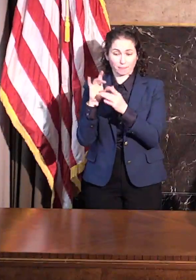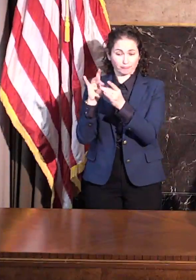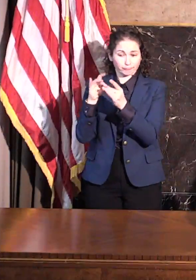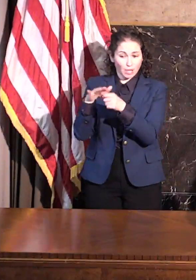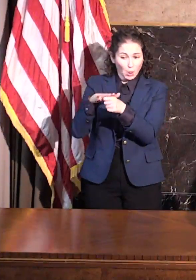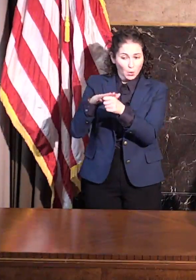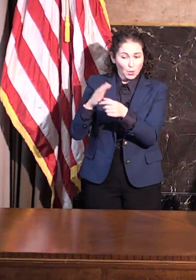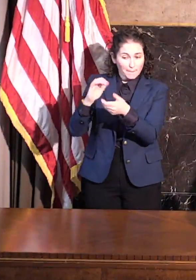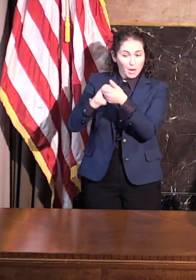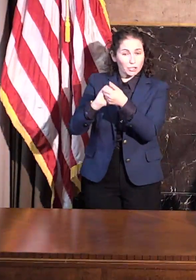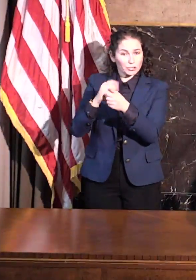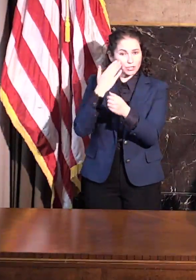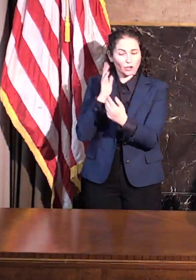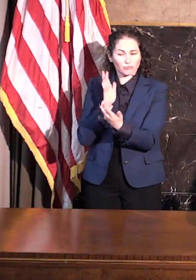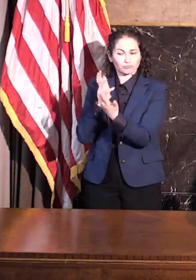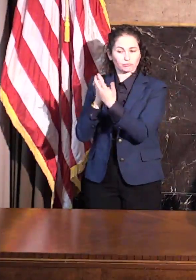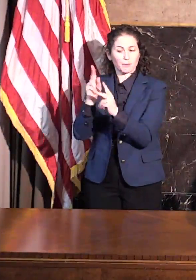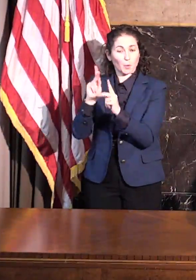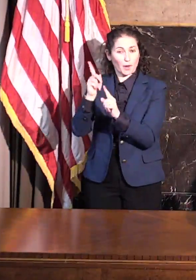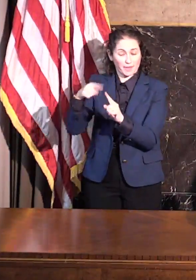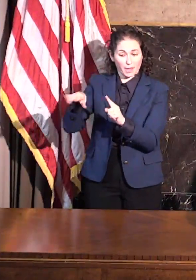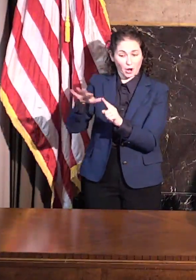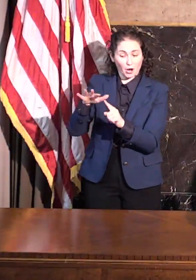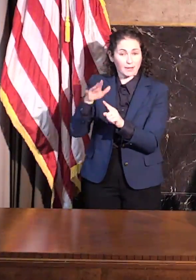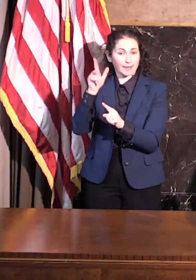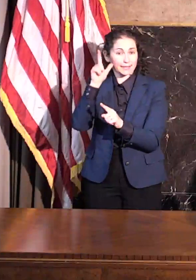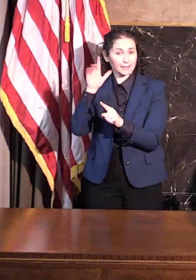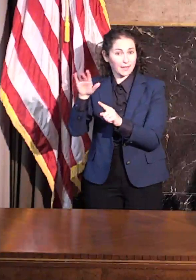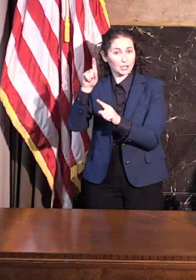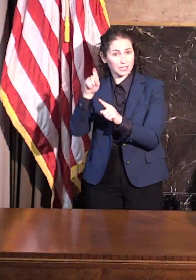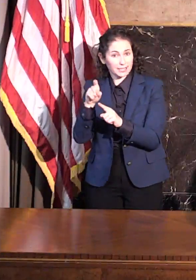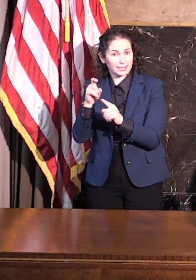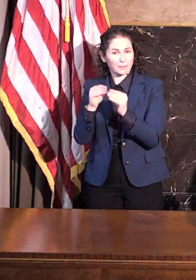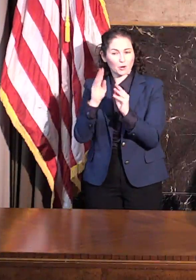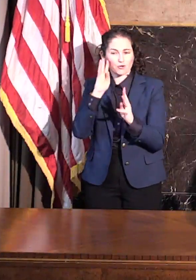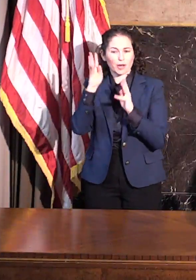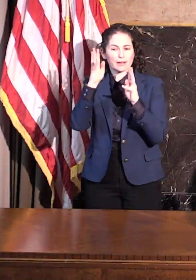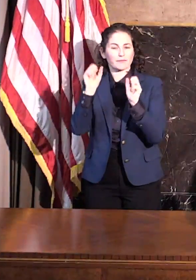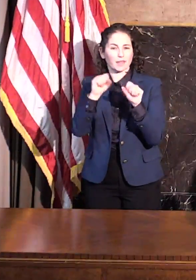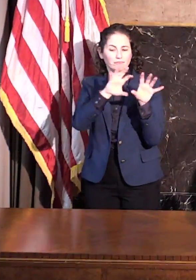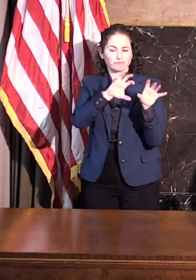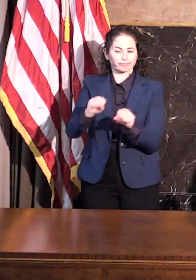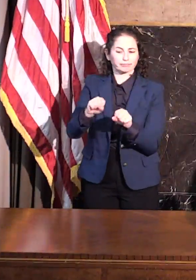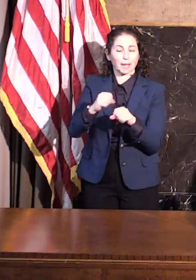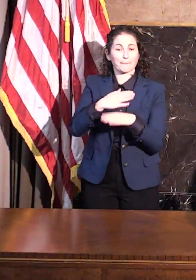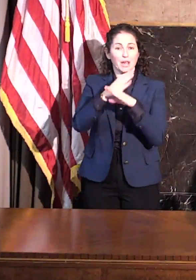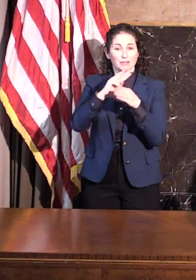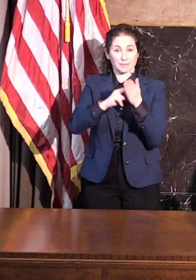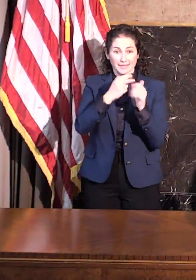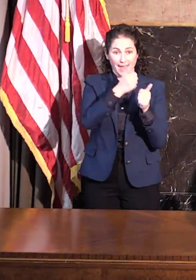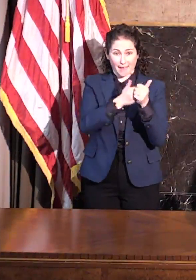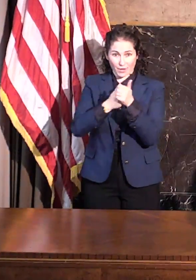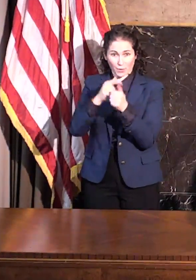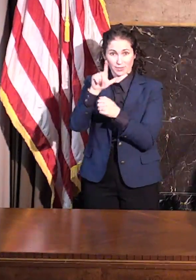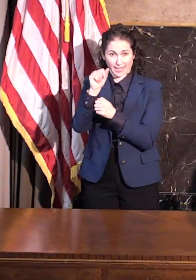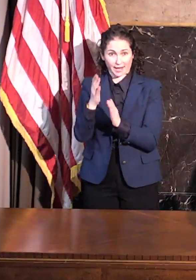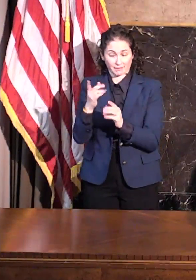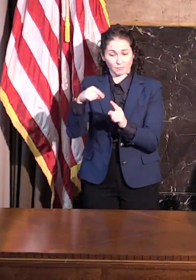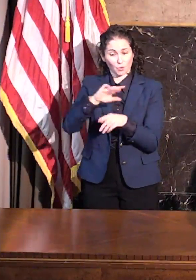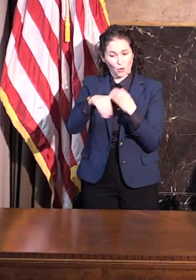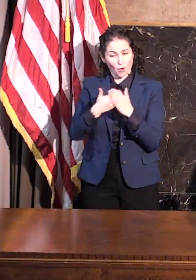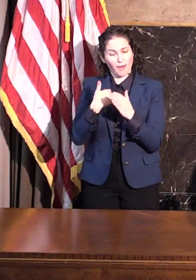today we're also announcing a strategy to make that happen. The charge of the campaign